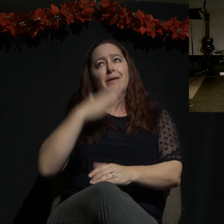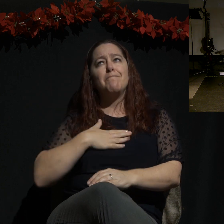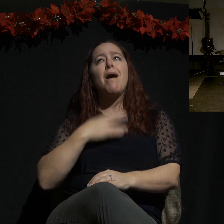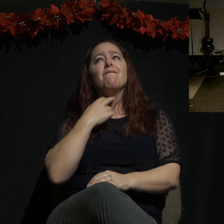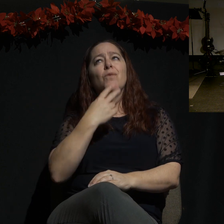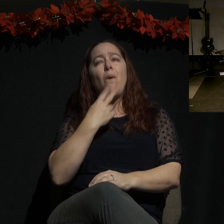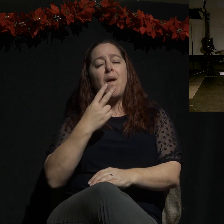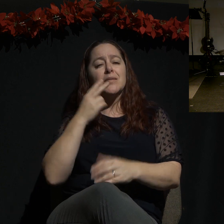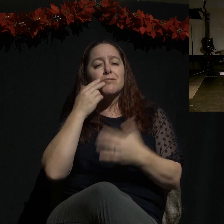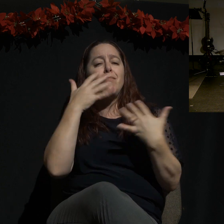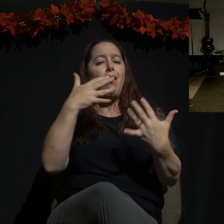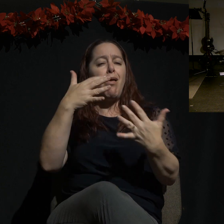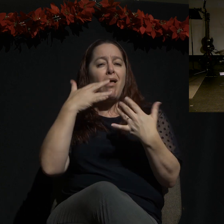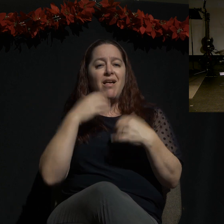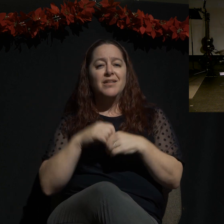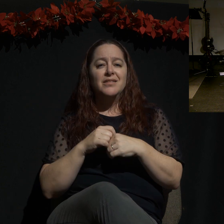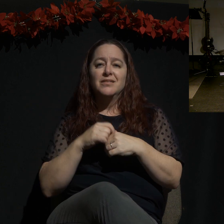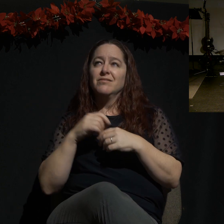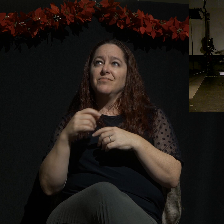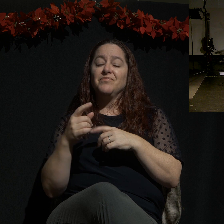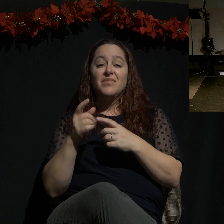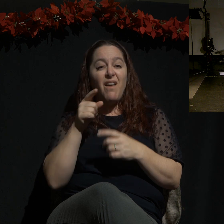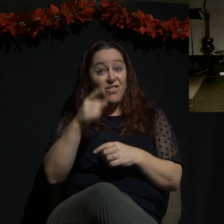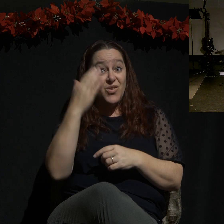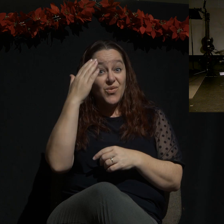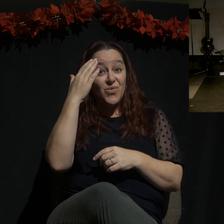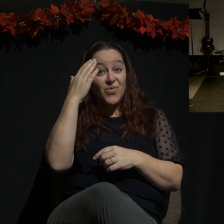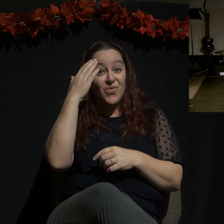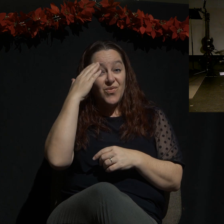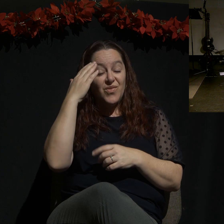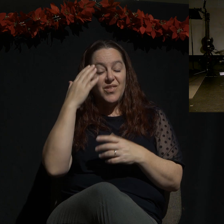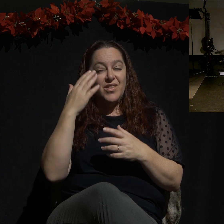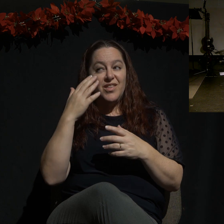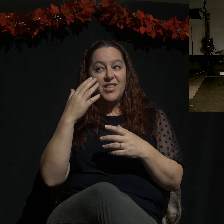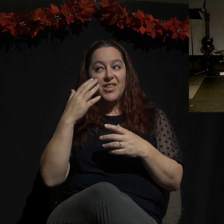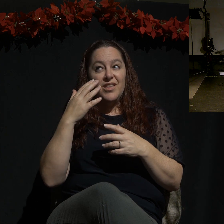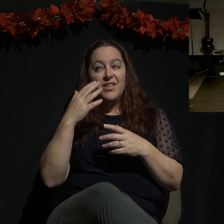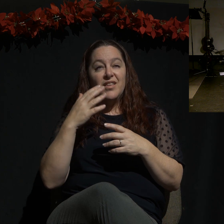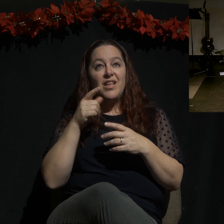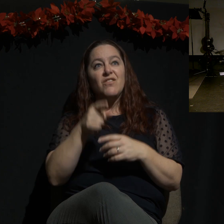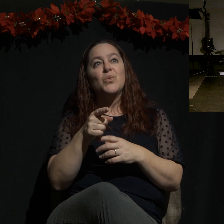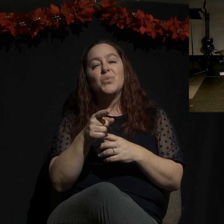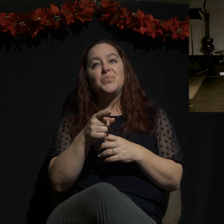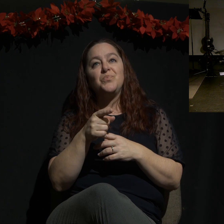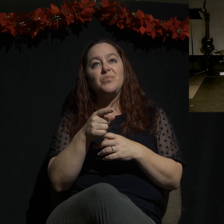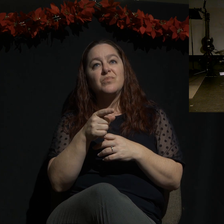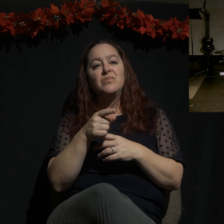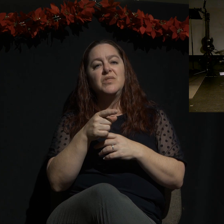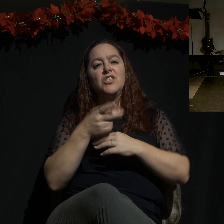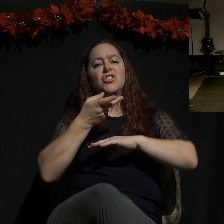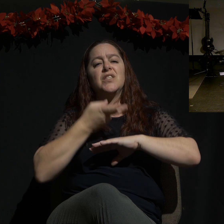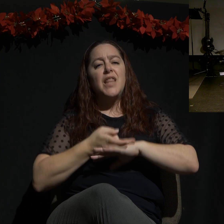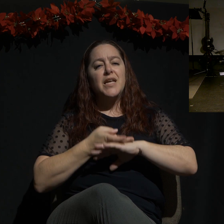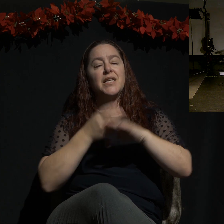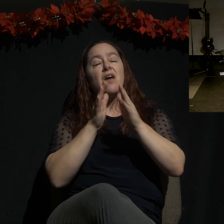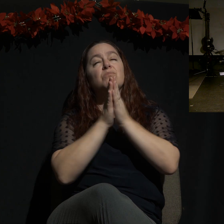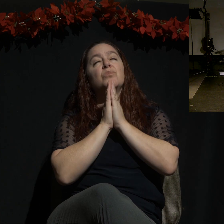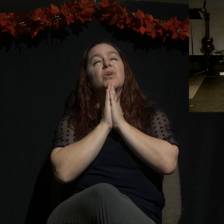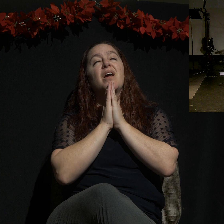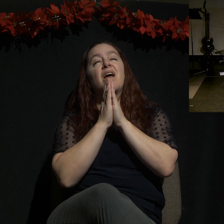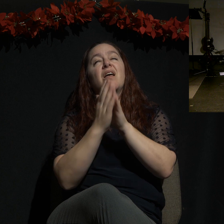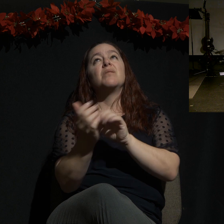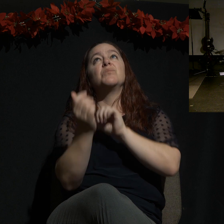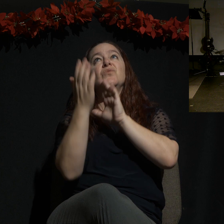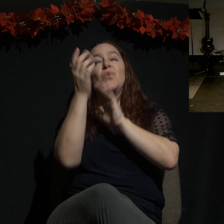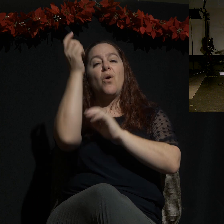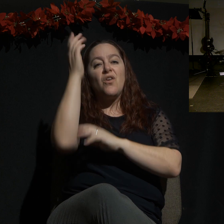his voice. Have you ever just laid down in prayer before God?